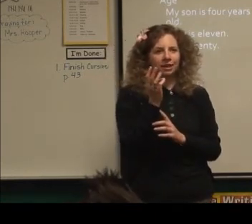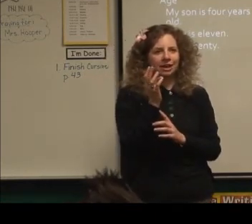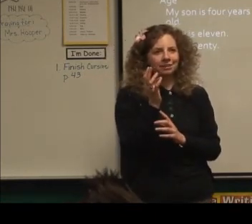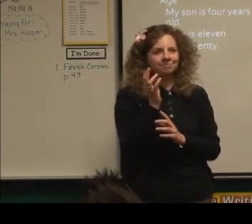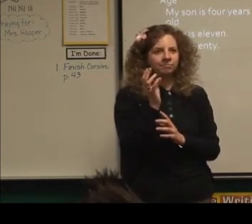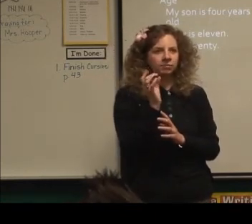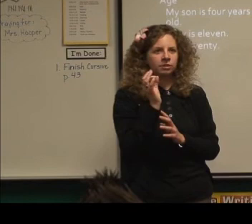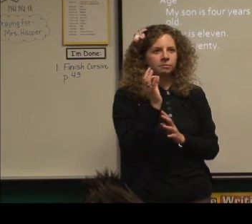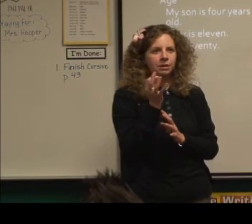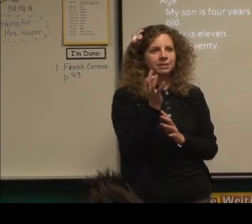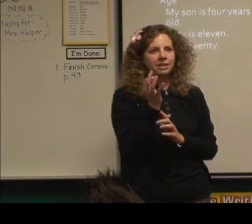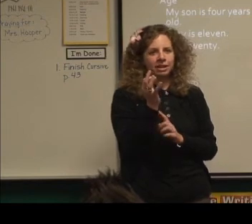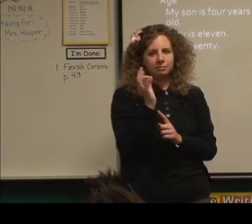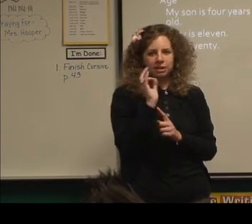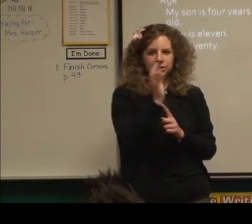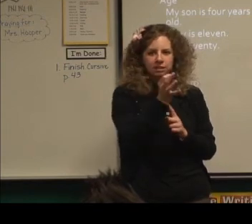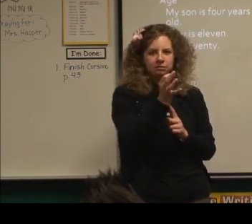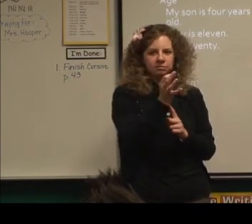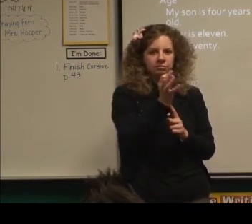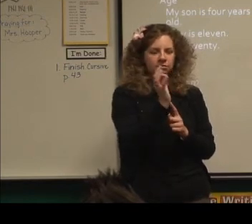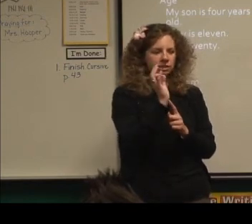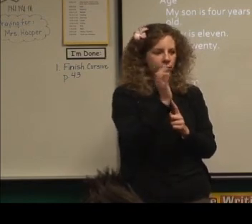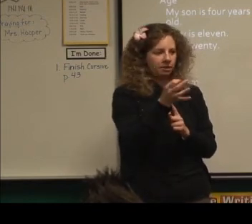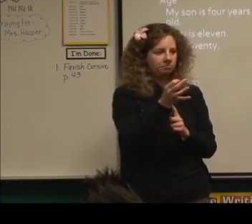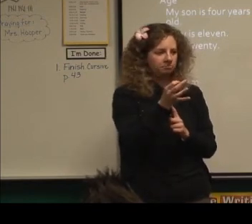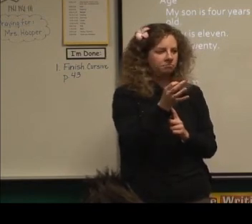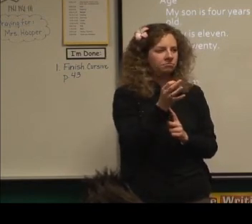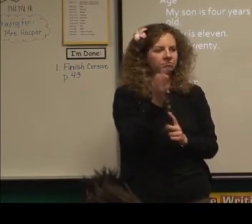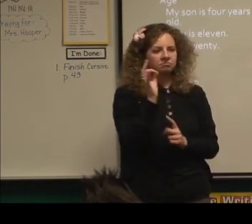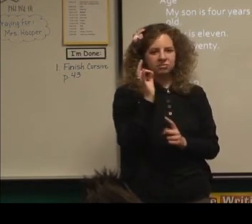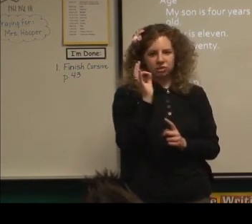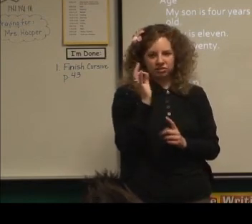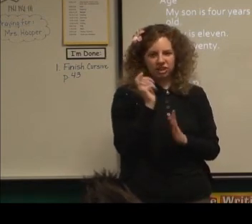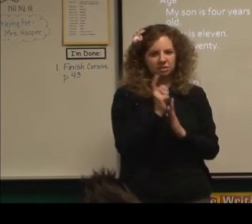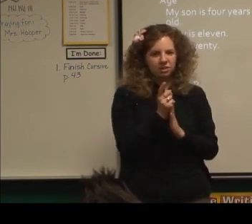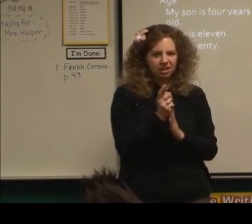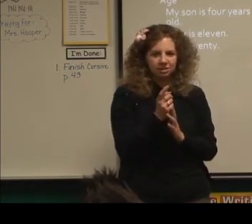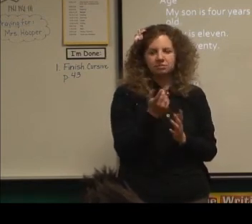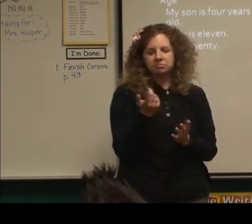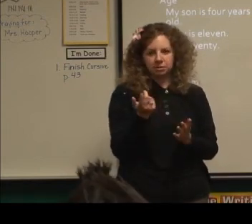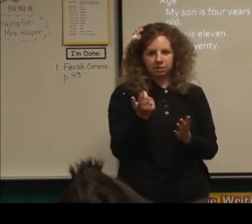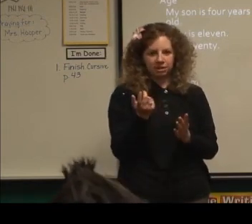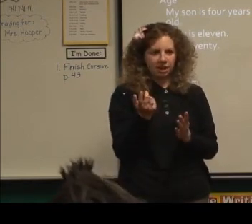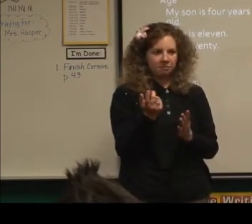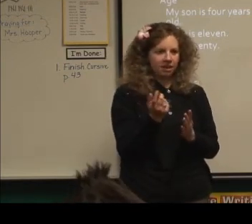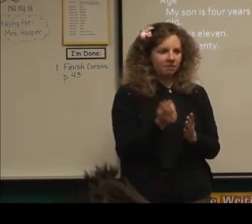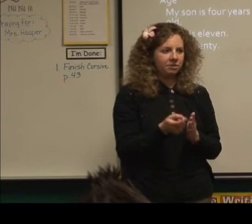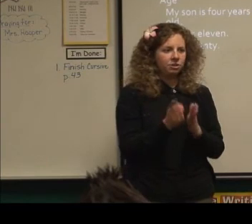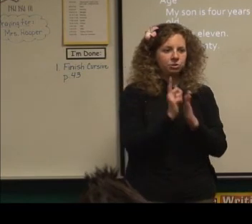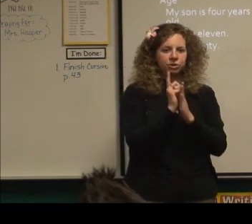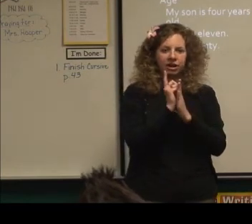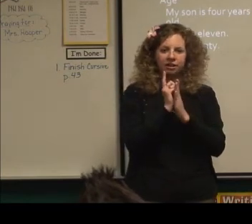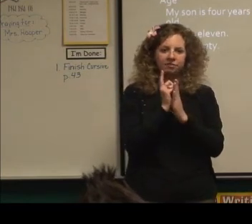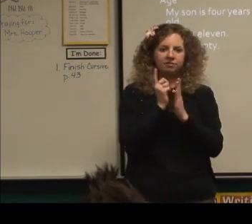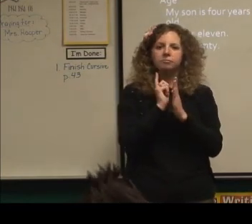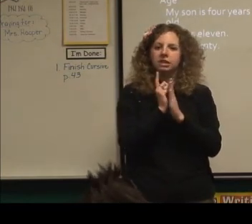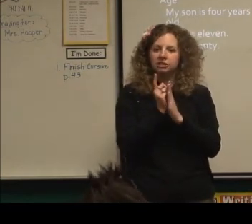like maybe 9 minutes this way. You have 9 minutes, something like that, okay? So you have minutes